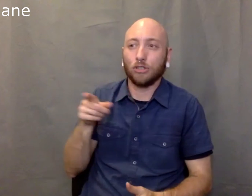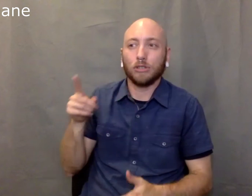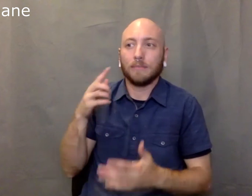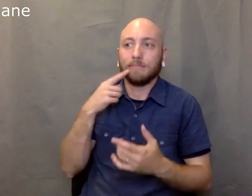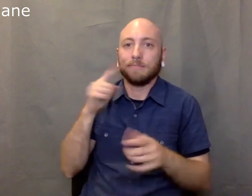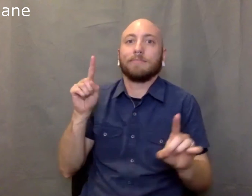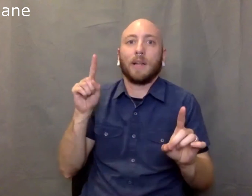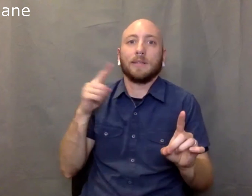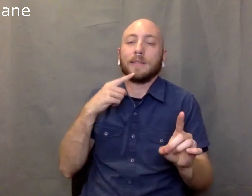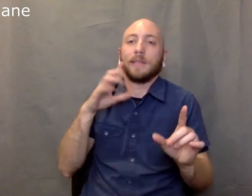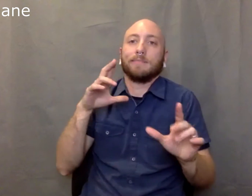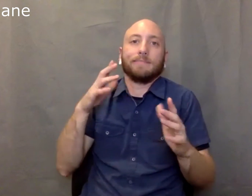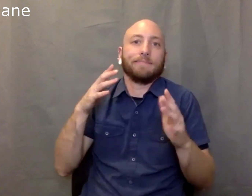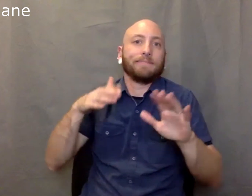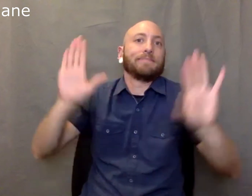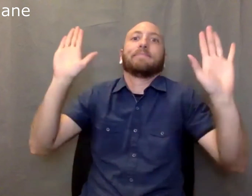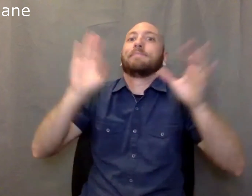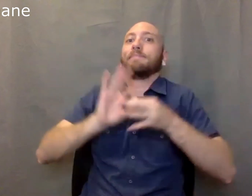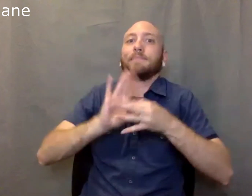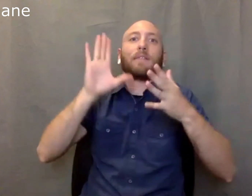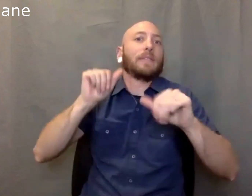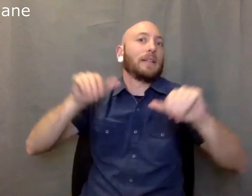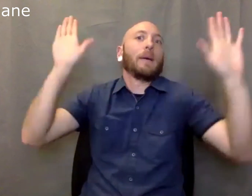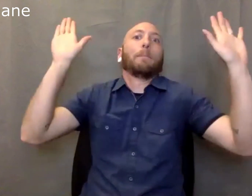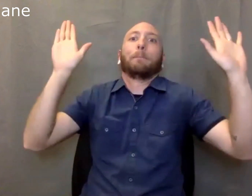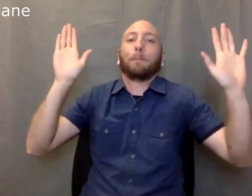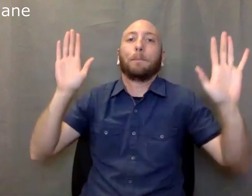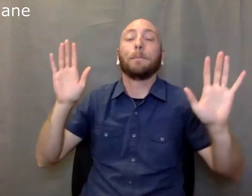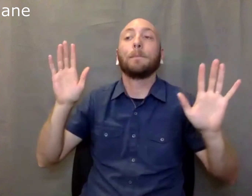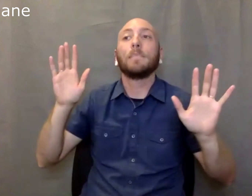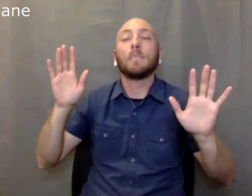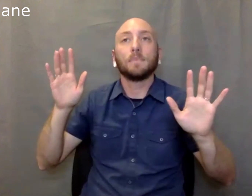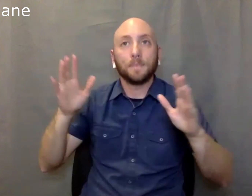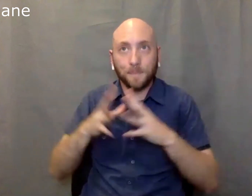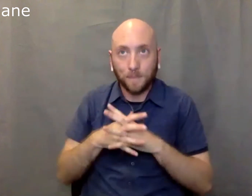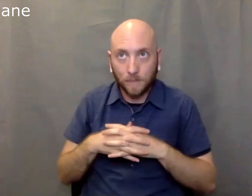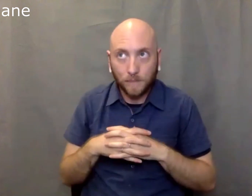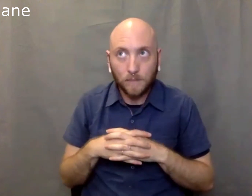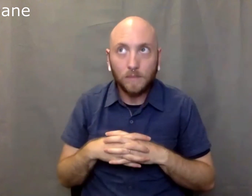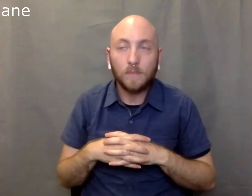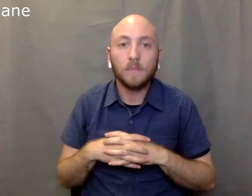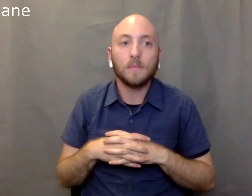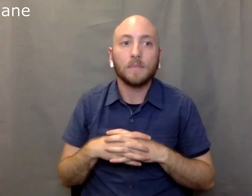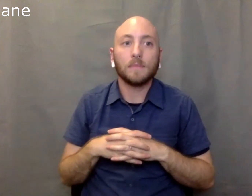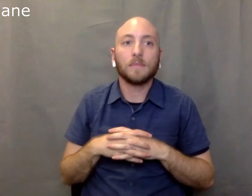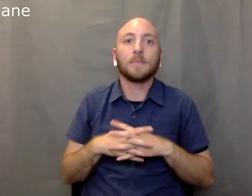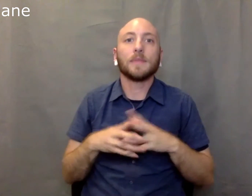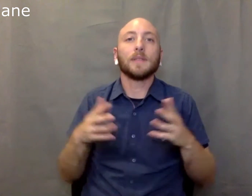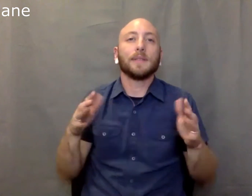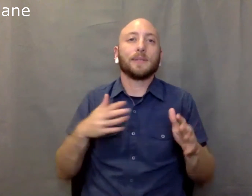anymore. And then we broke up. And then when you know, my rock bottom or whatever you call it, I don't really